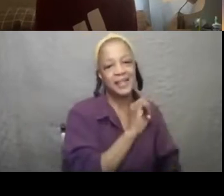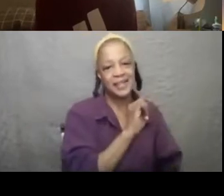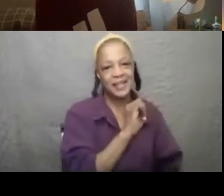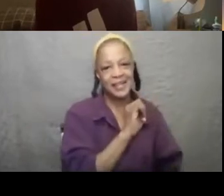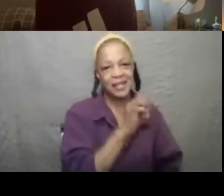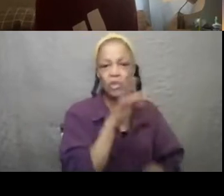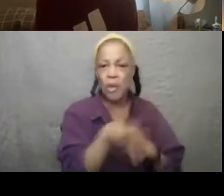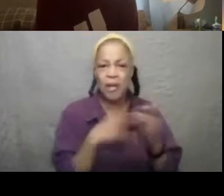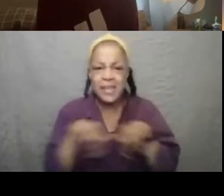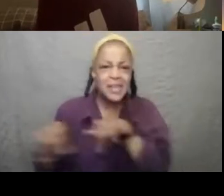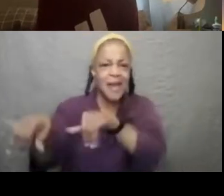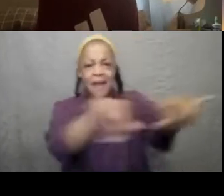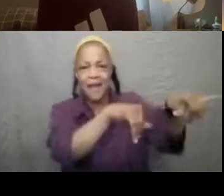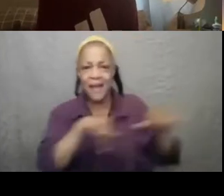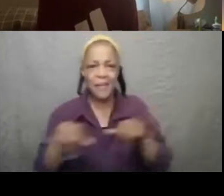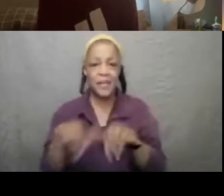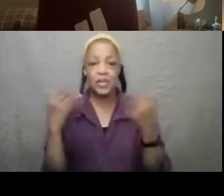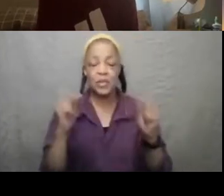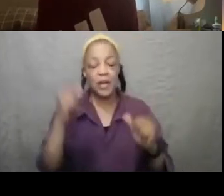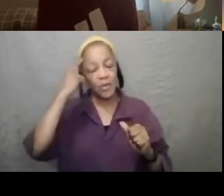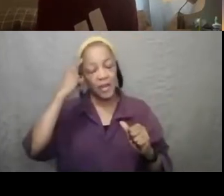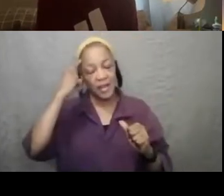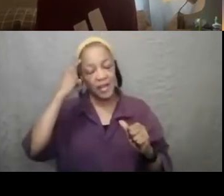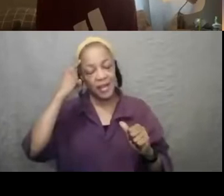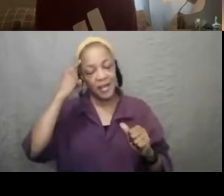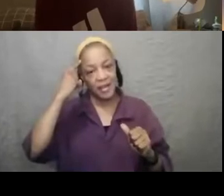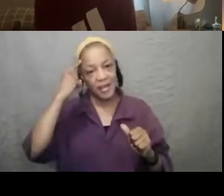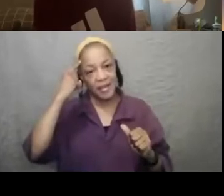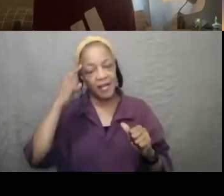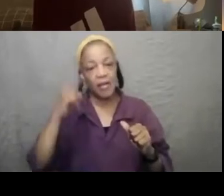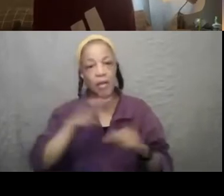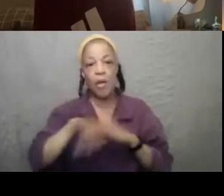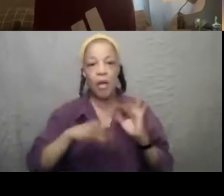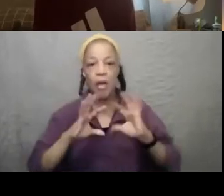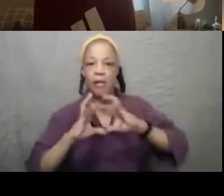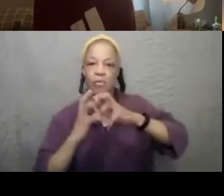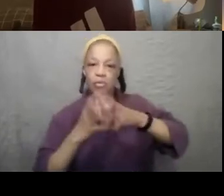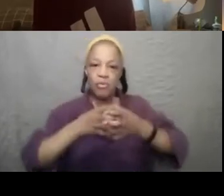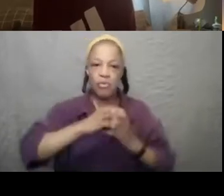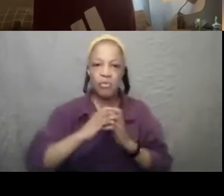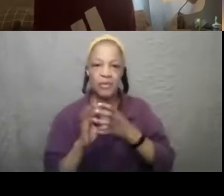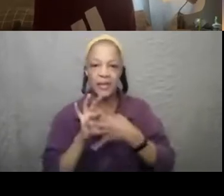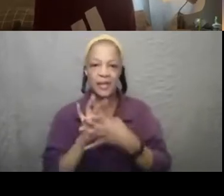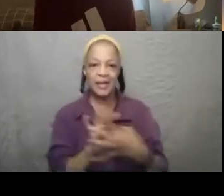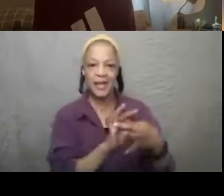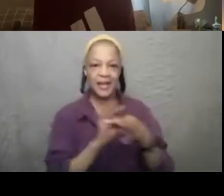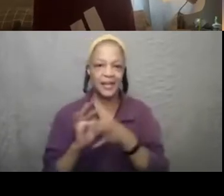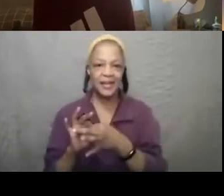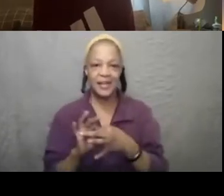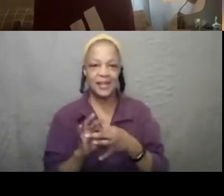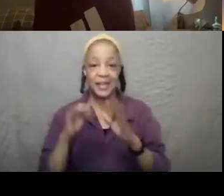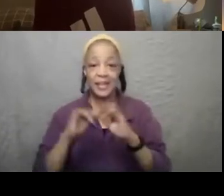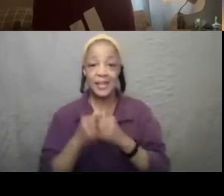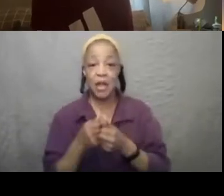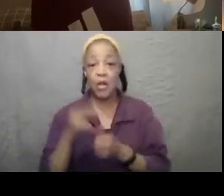so forth. And to really try to think of them as ultimately all connected. That is, some of the ways that